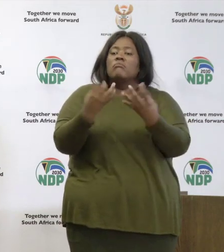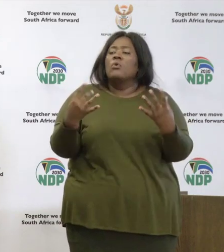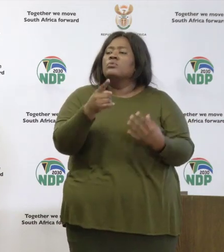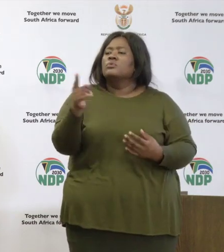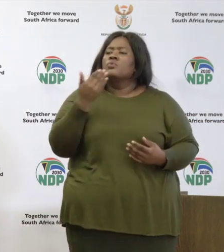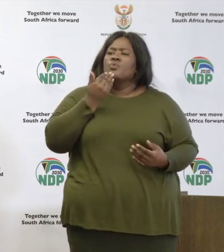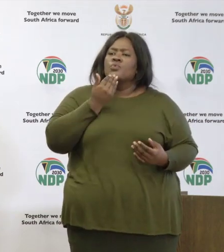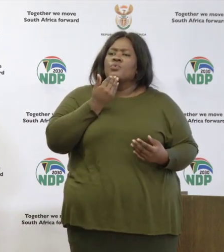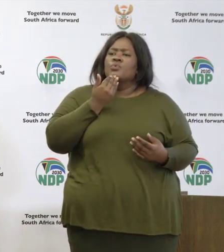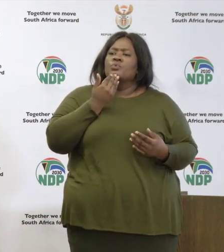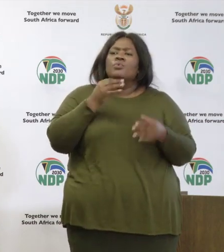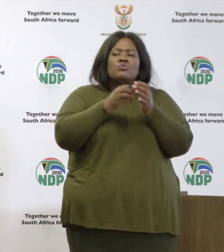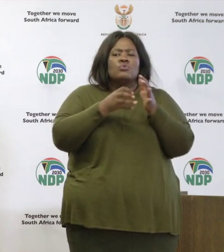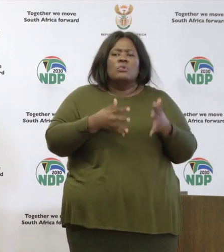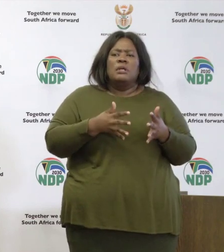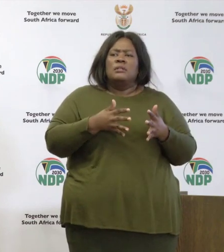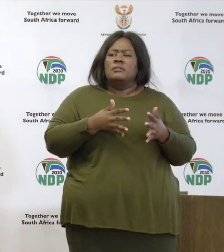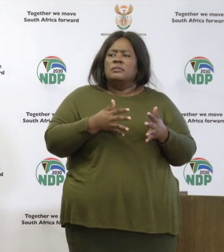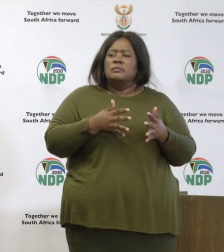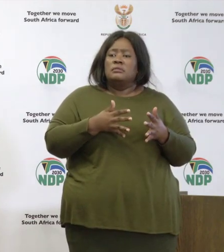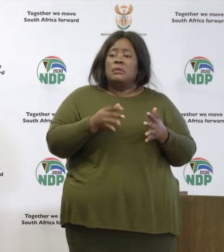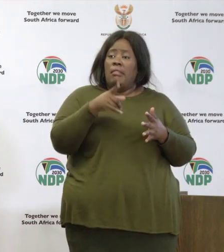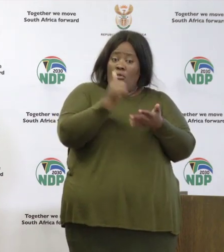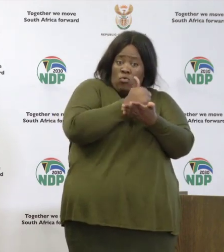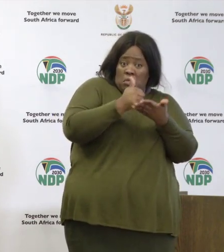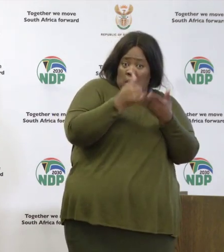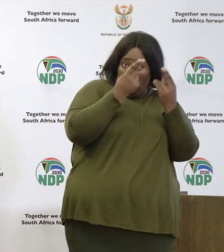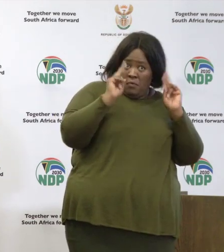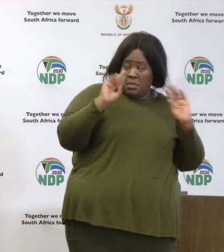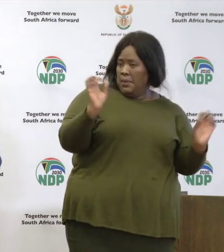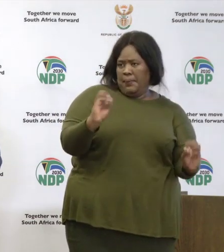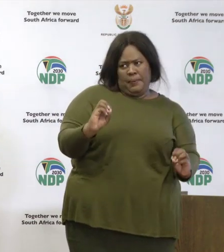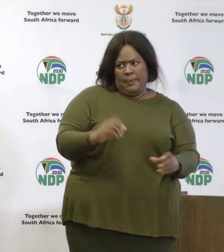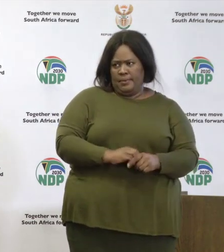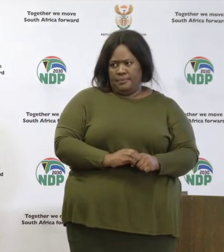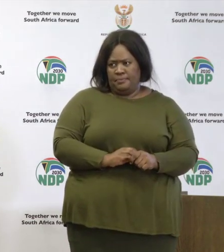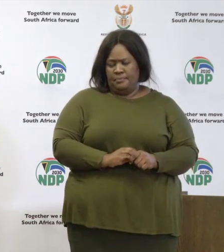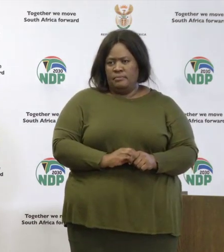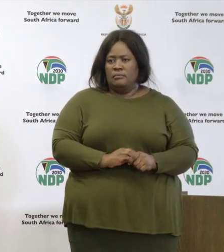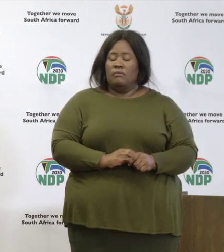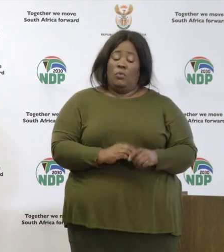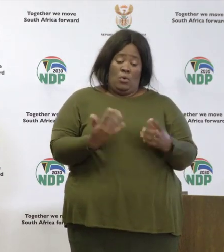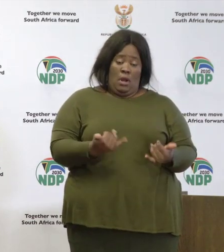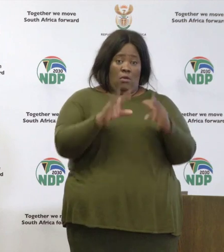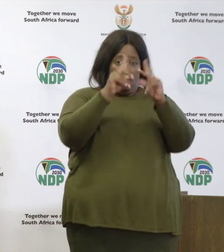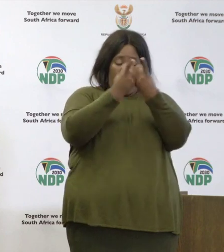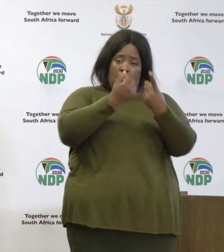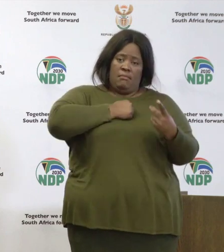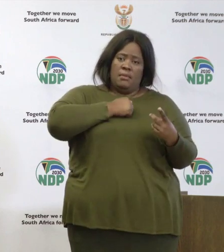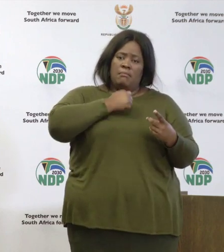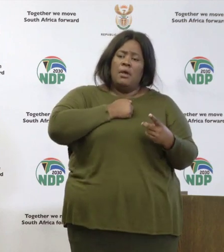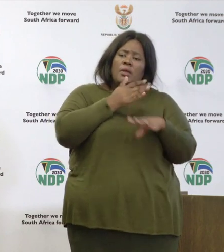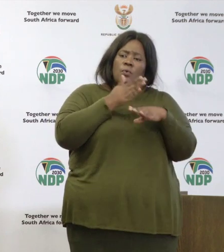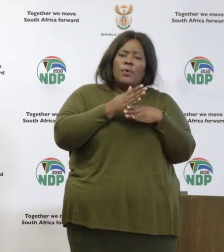by students who are, by people who are actually not registered. Now, my department, working together with